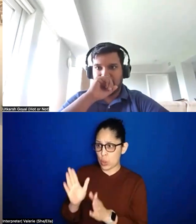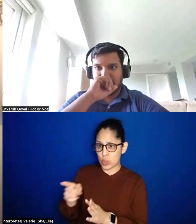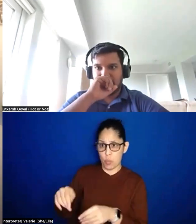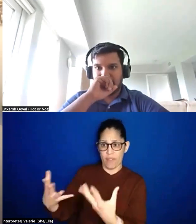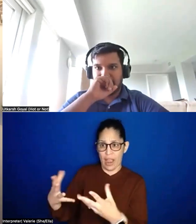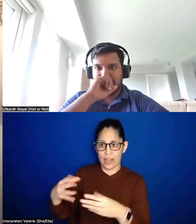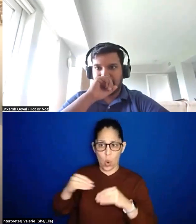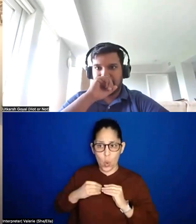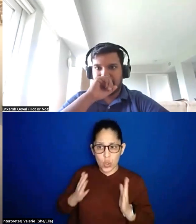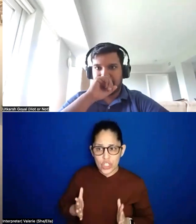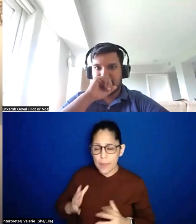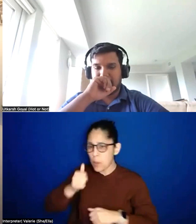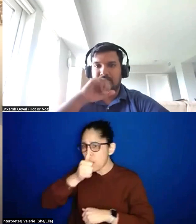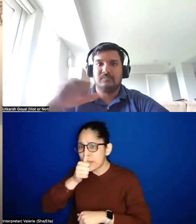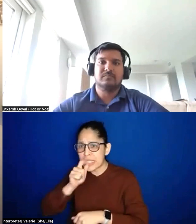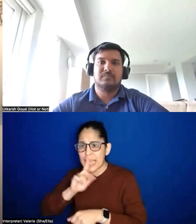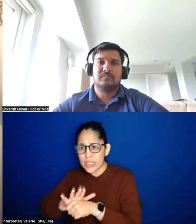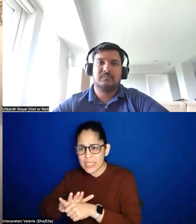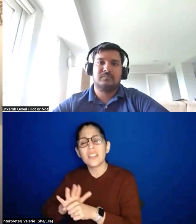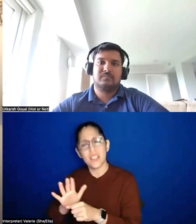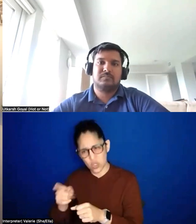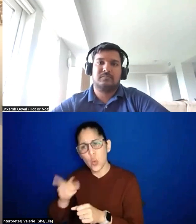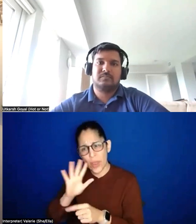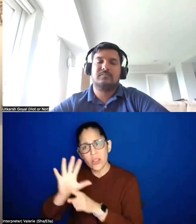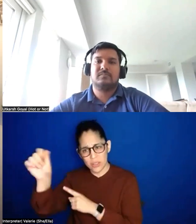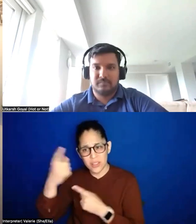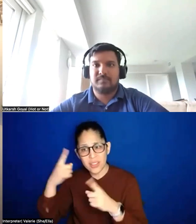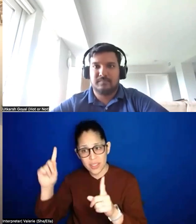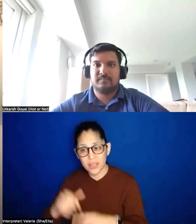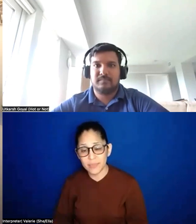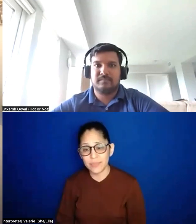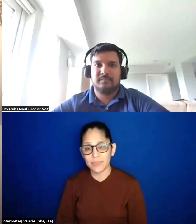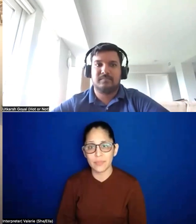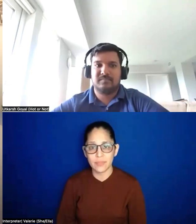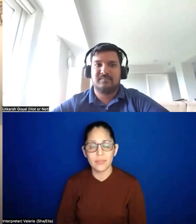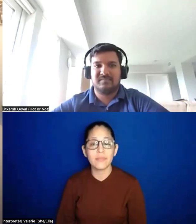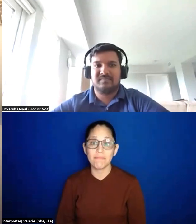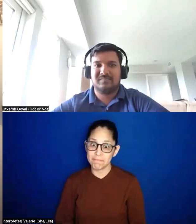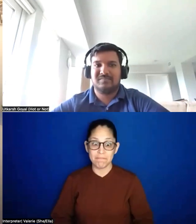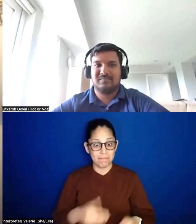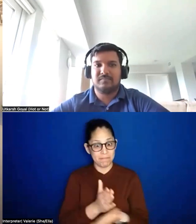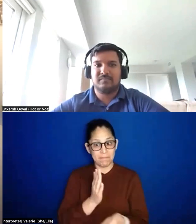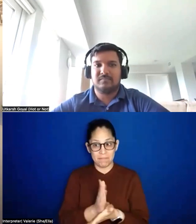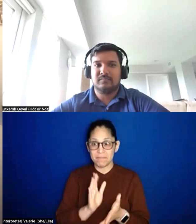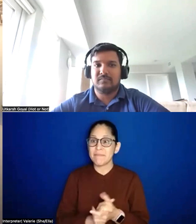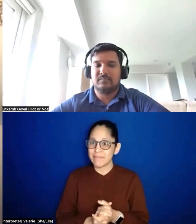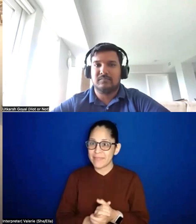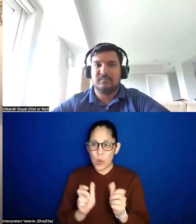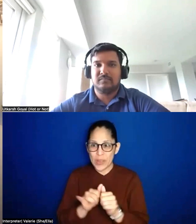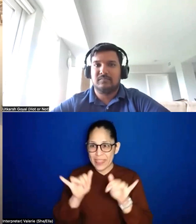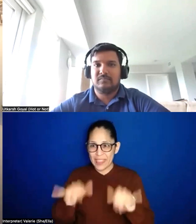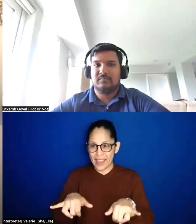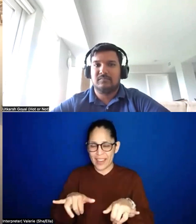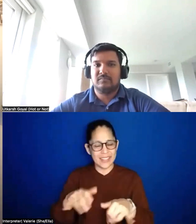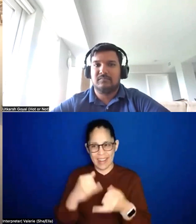give users those privacy guarantees, then you'll succeed. Excellent. All right. And on that note, I will